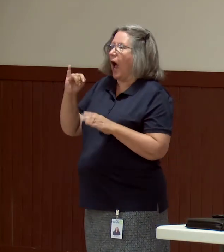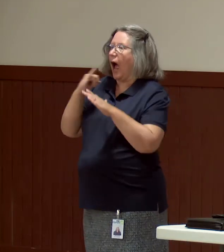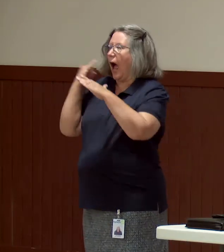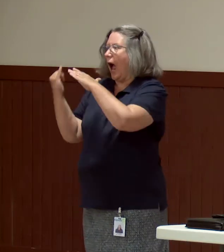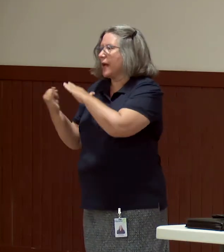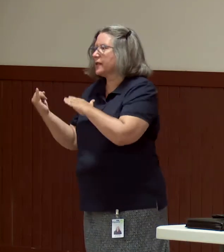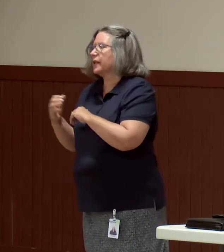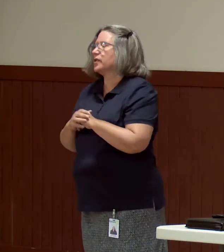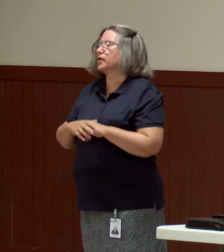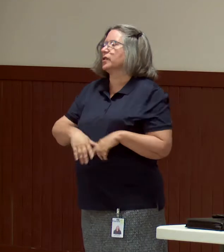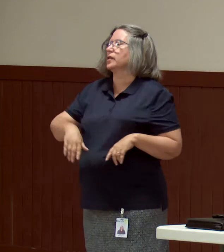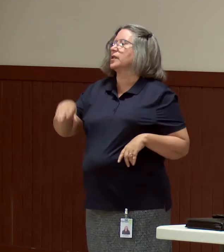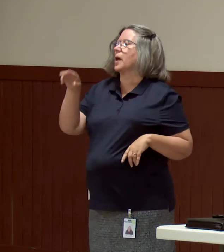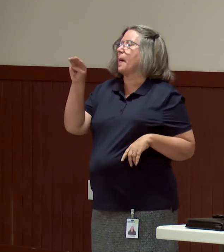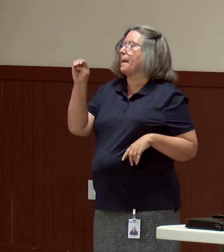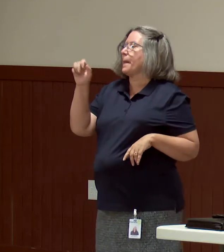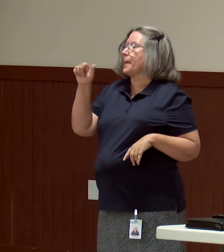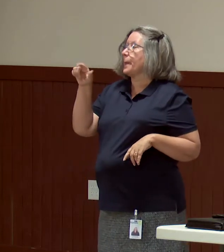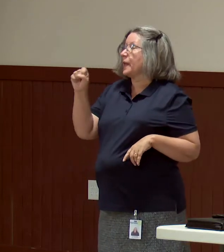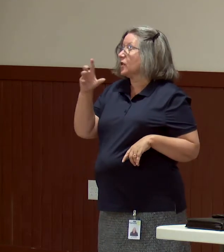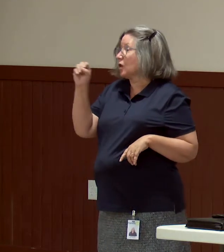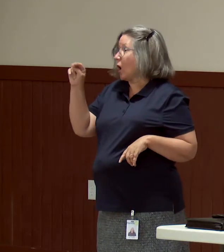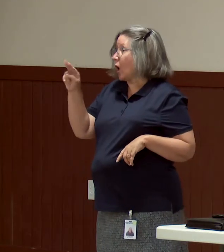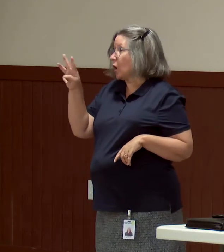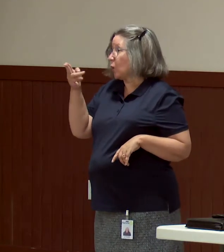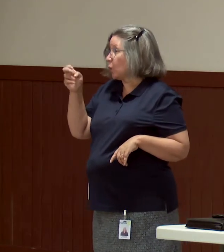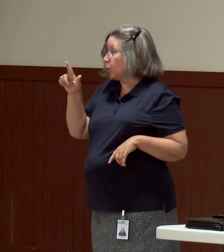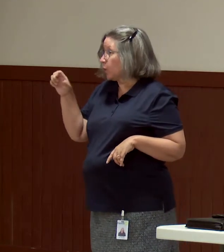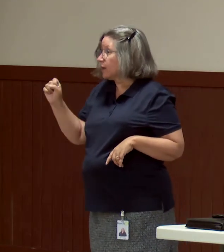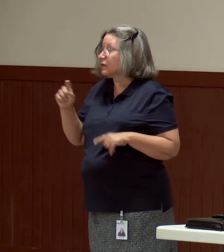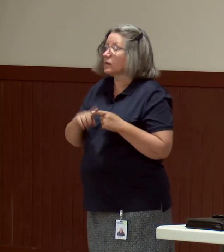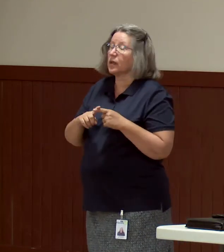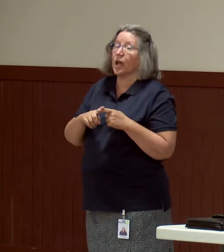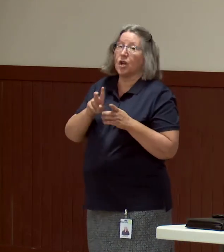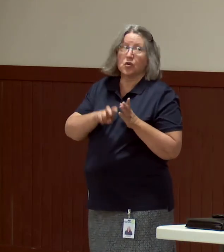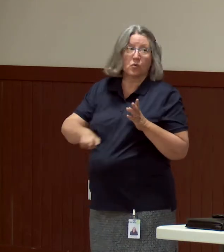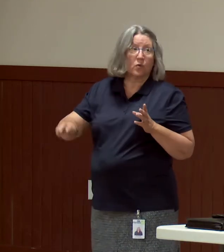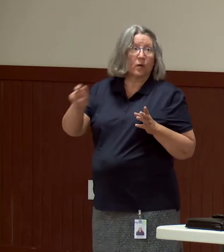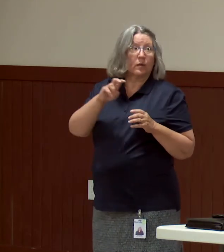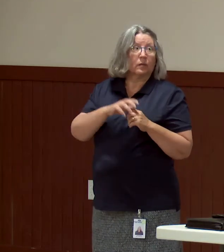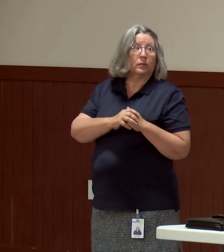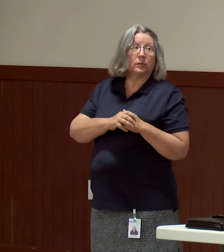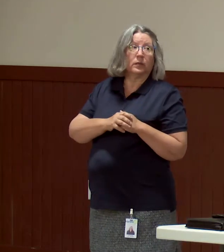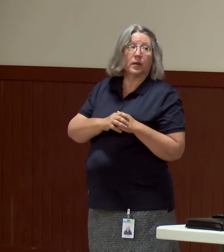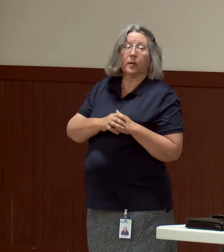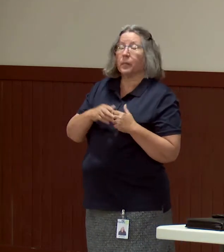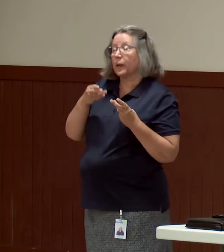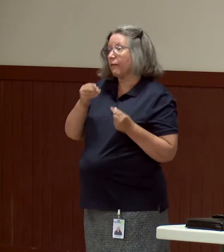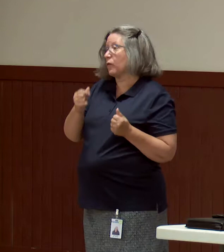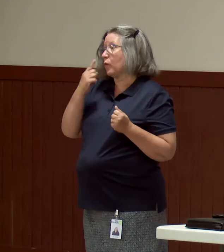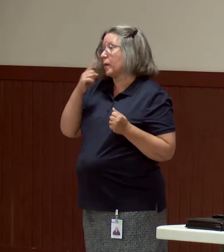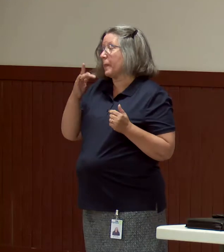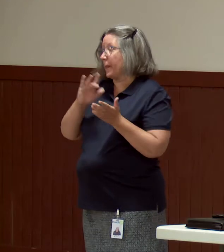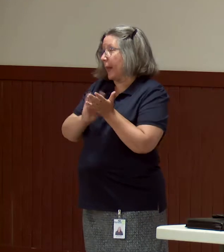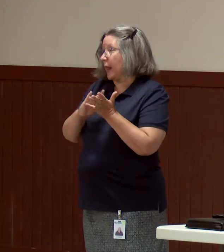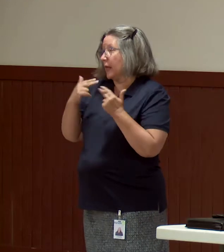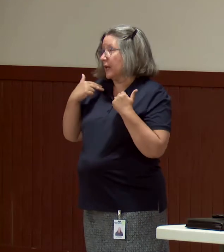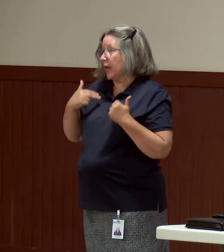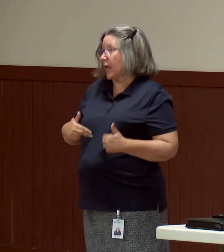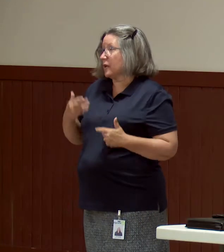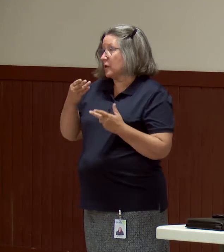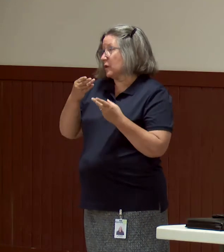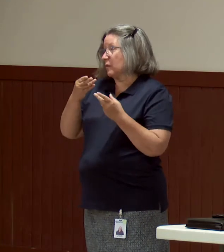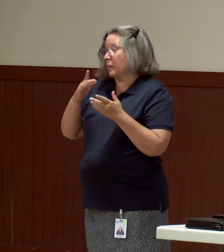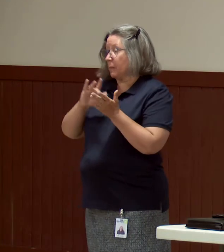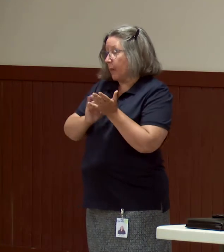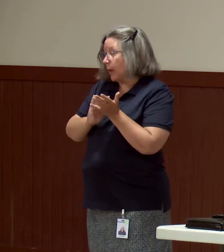on Wheels or transportation. Medical expenses are just that, direct payment of medical expenses. Behavioral and mental health